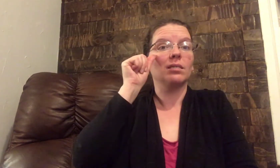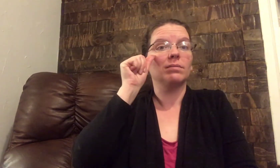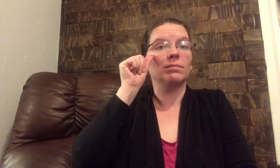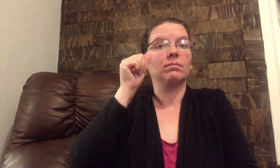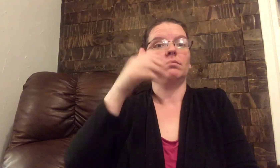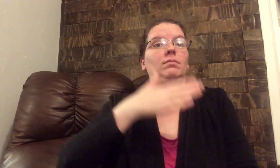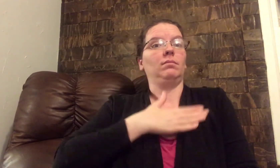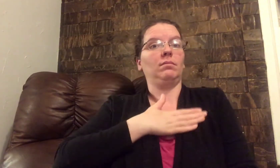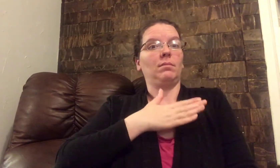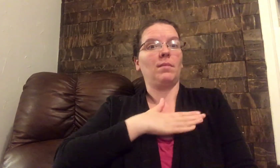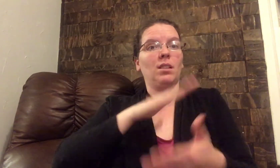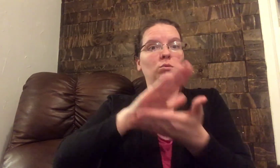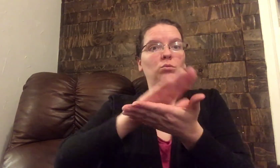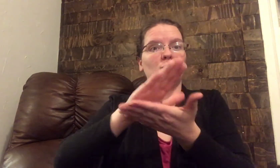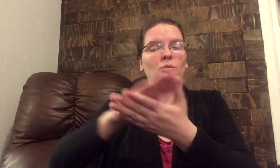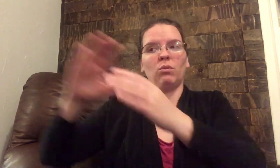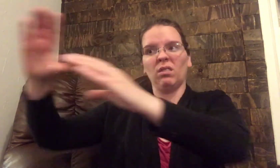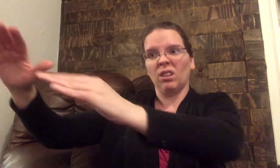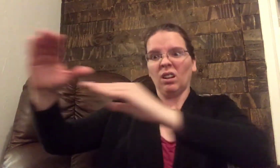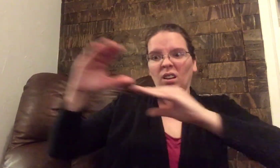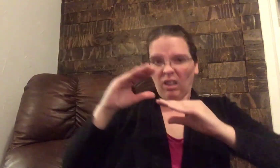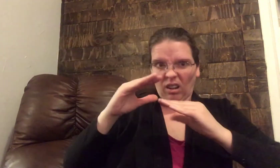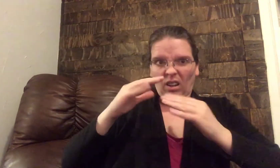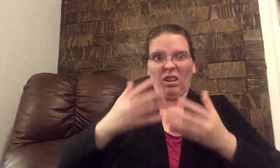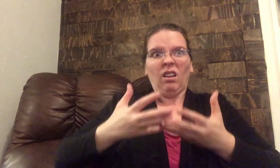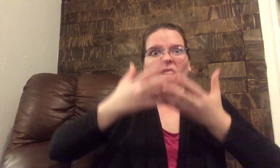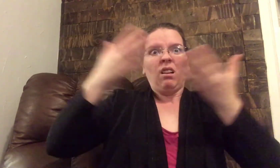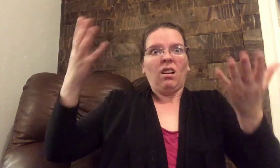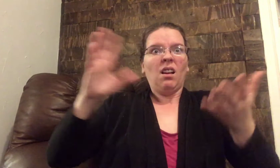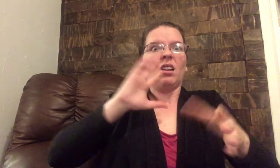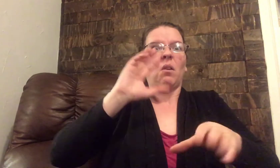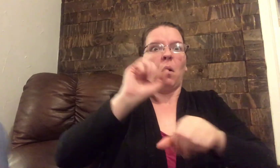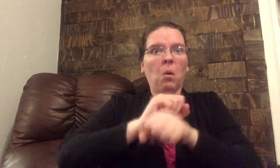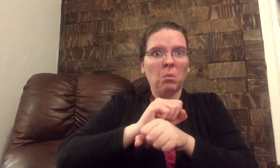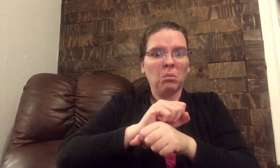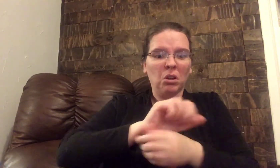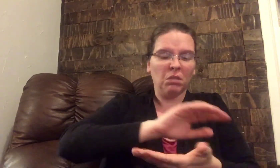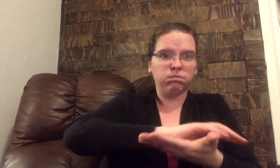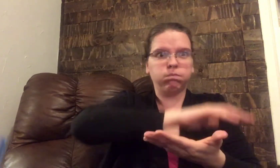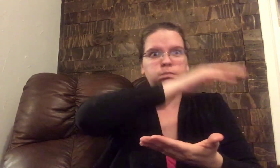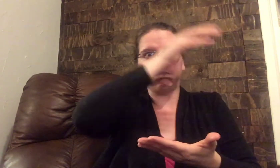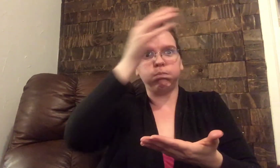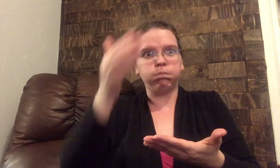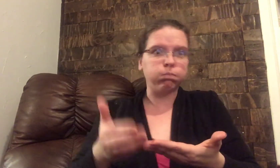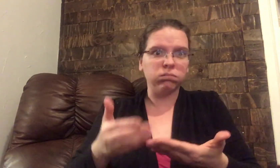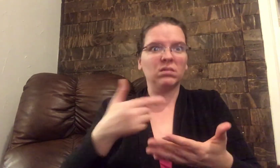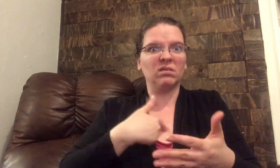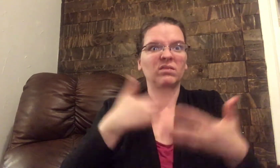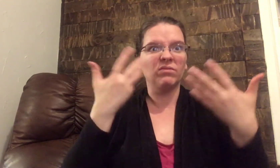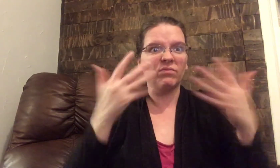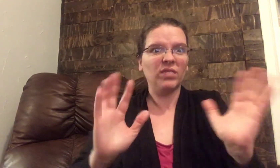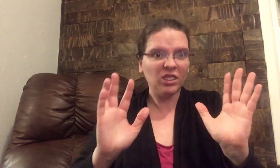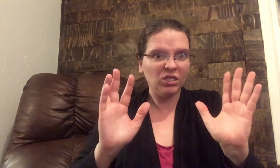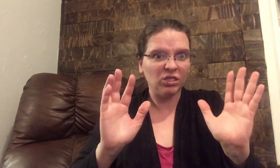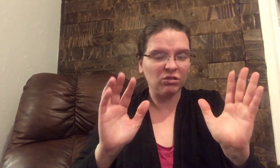Yesterday, my school gave me a lot of homework, a pile, and I finished